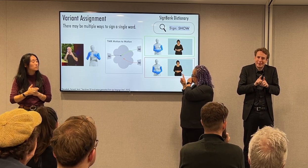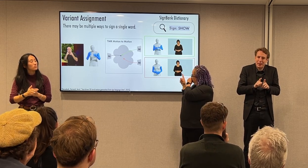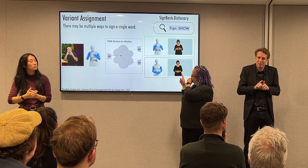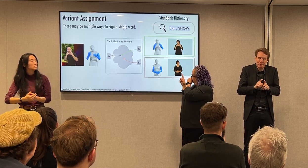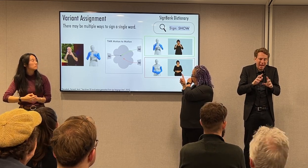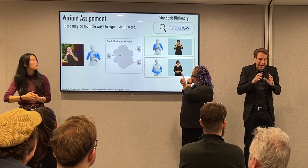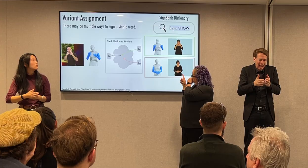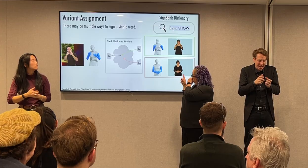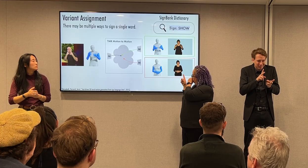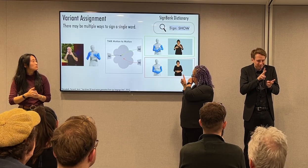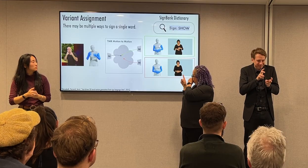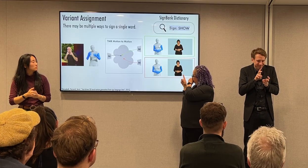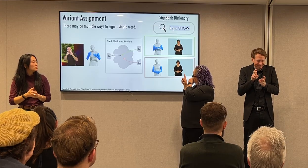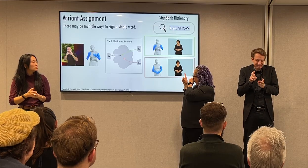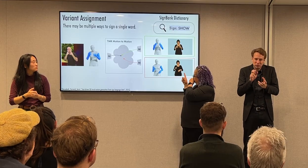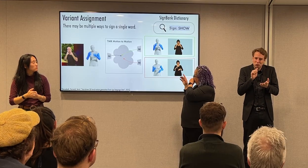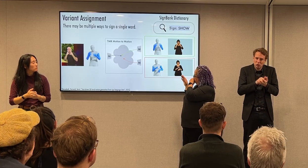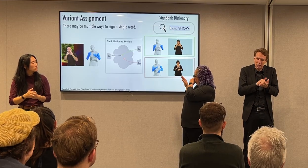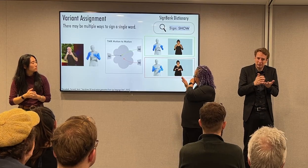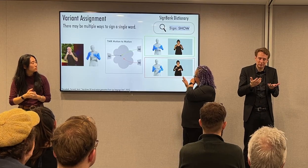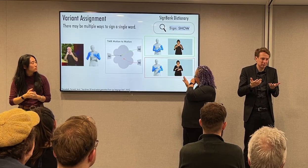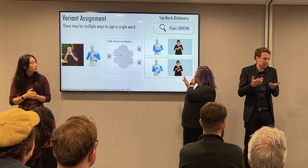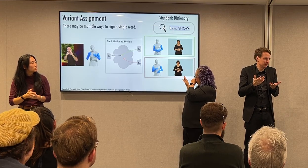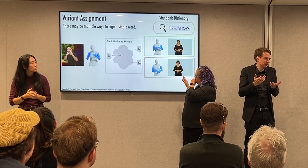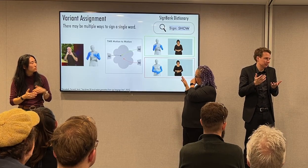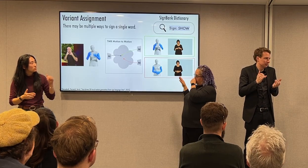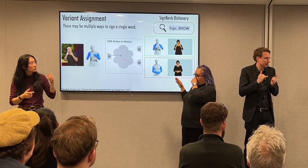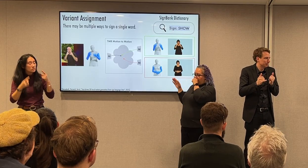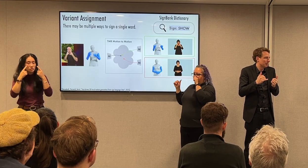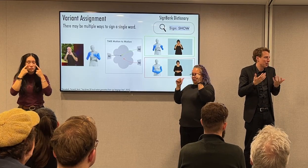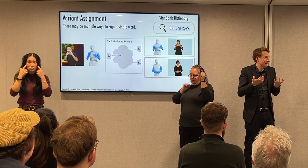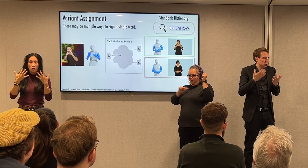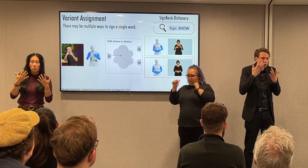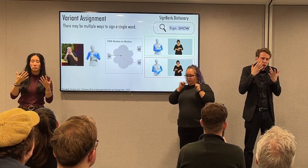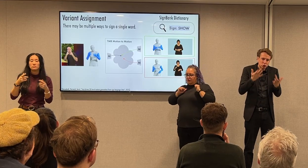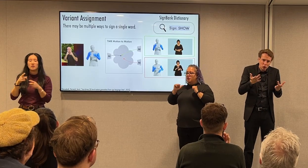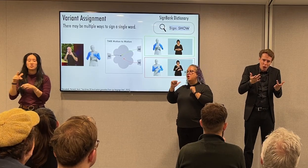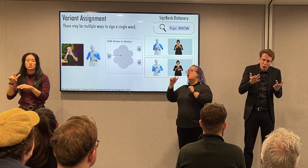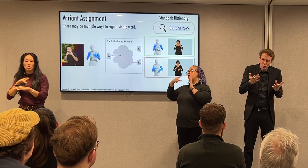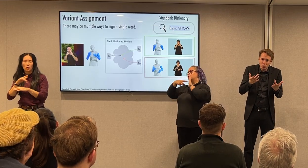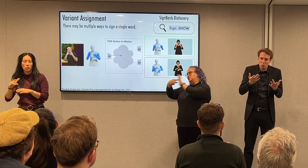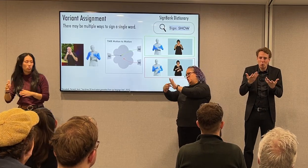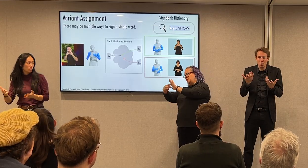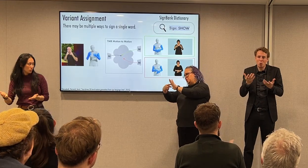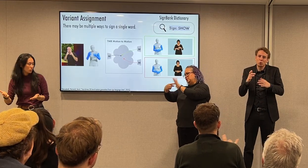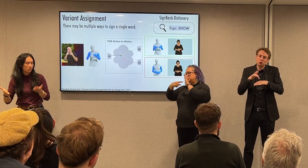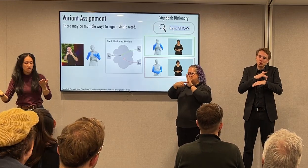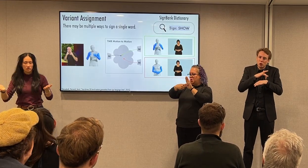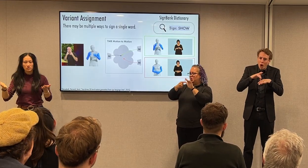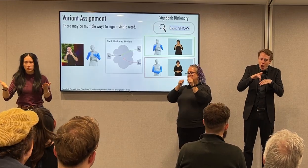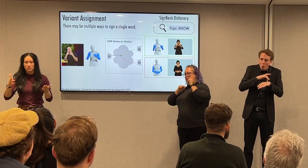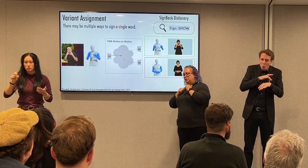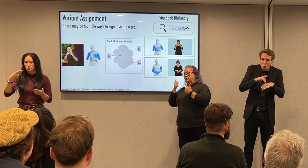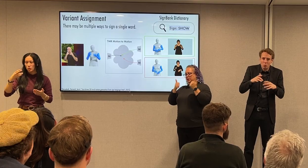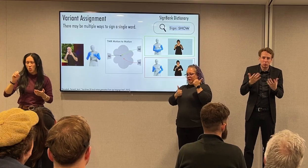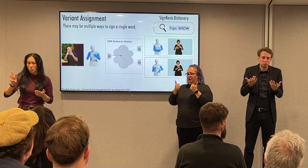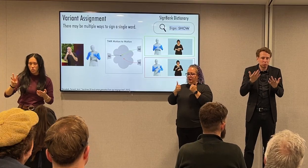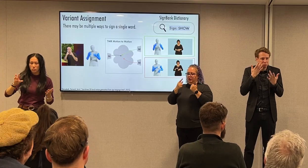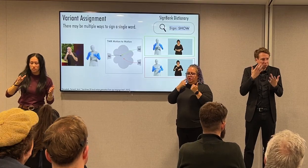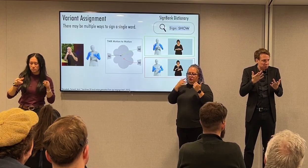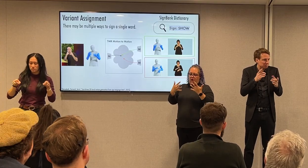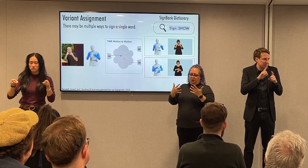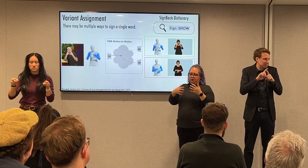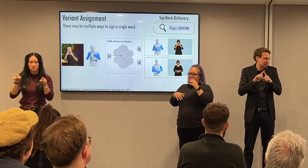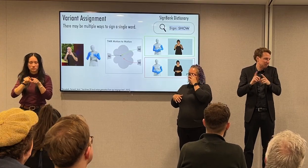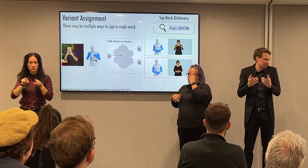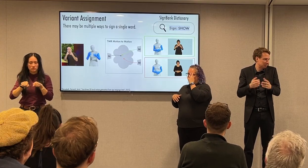verb show and a sign for the name show. But from the BubSL